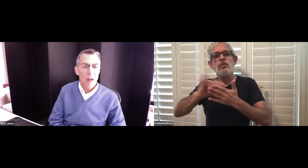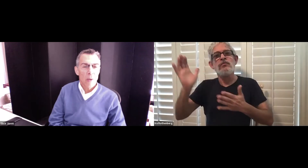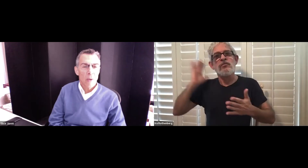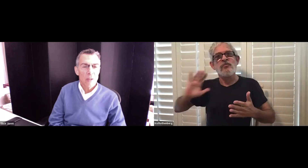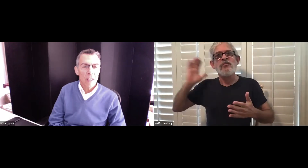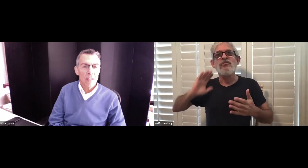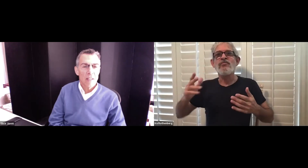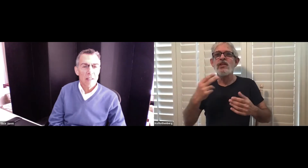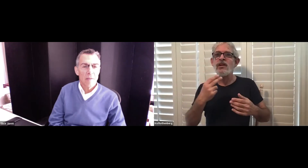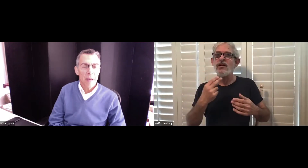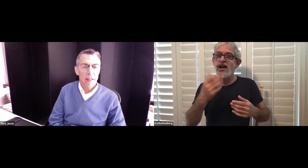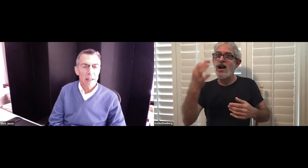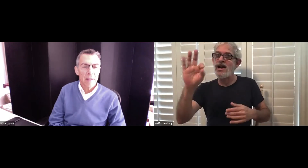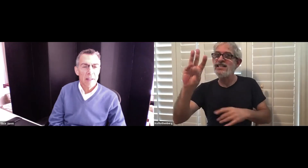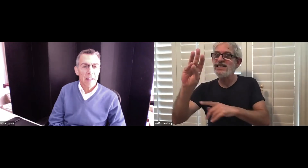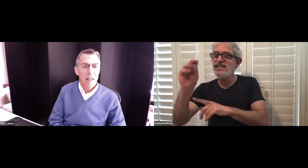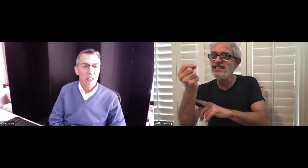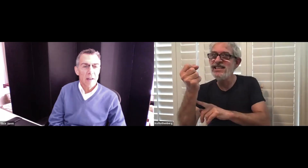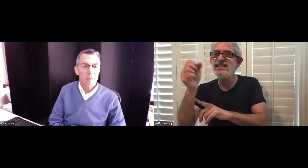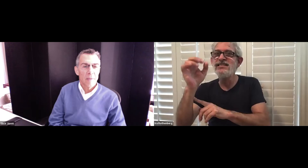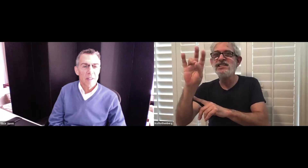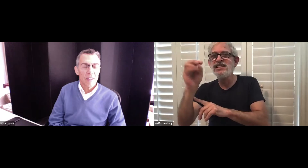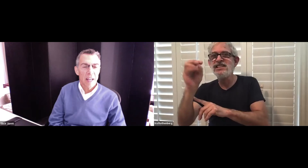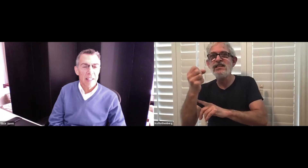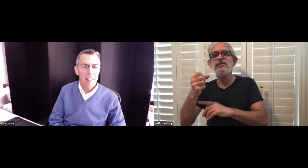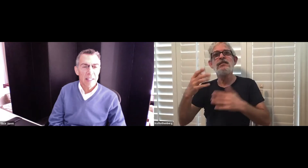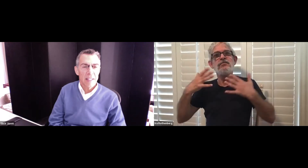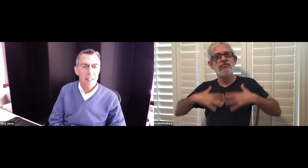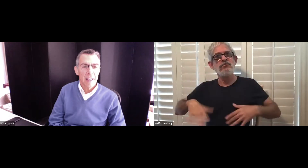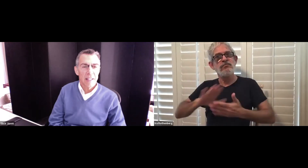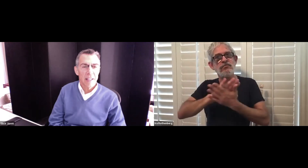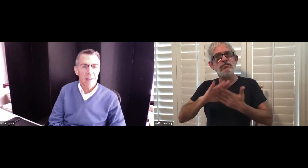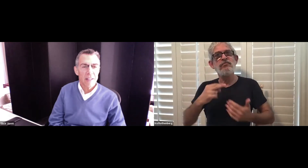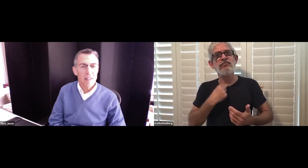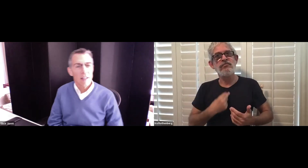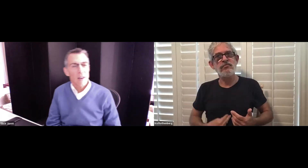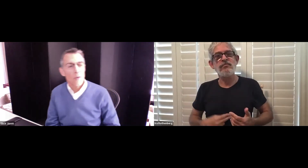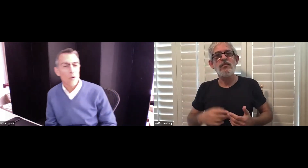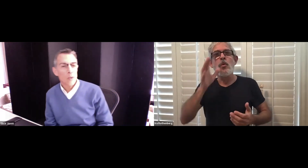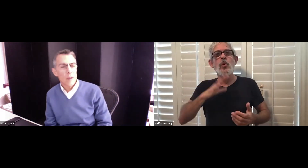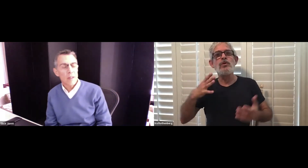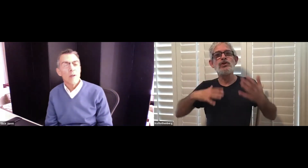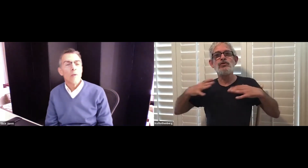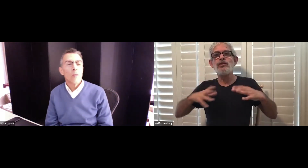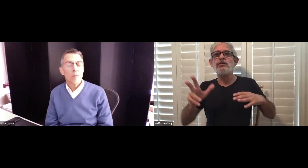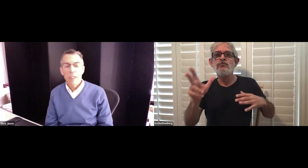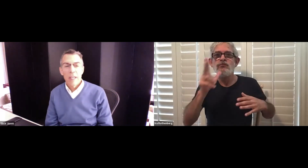always attend back then. This is in the 1960s, the 1970s. Of course, we would get into our